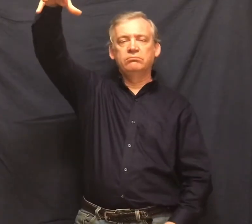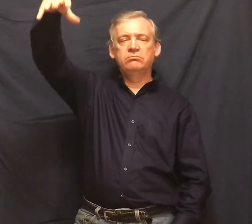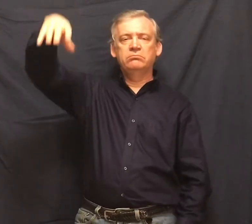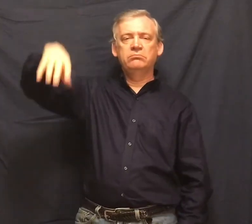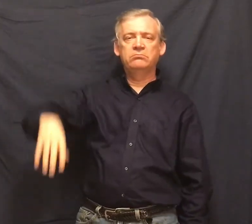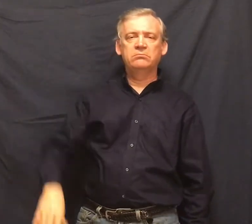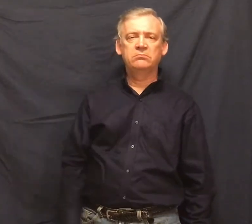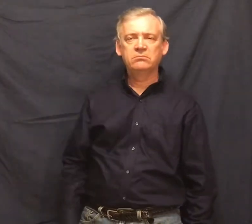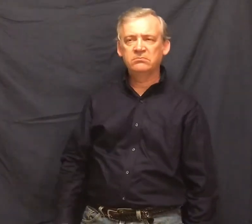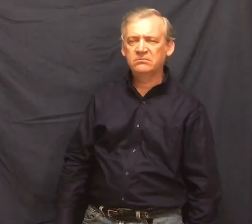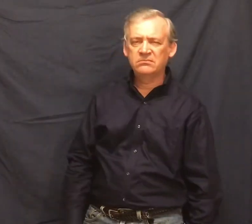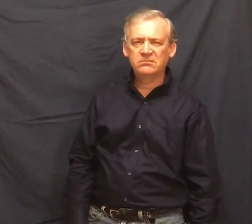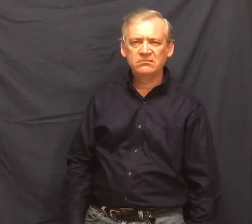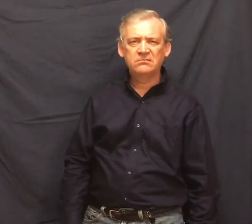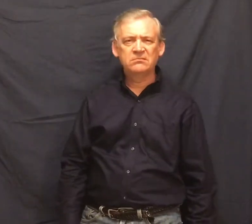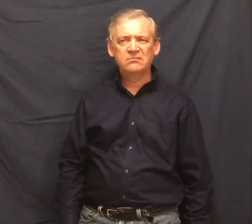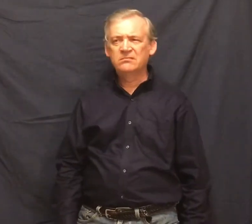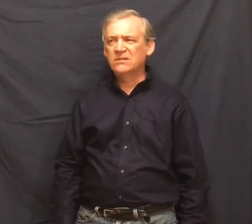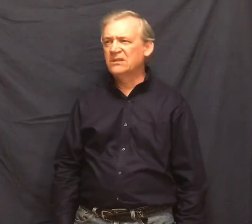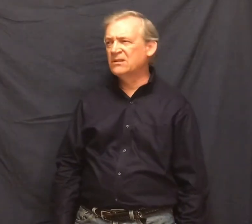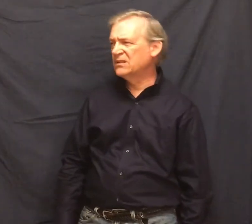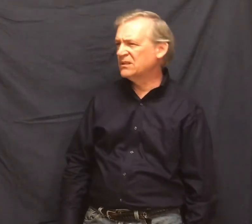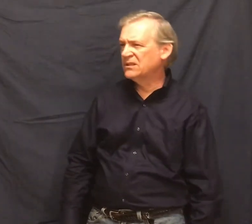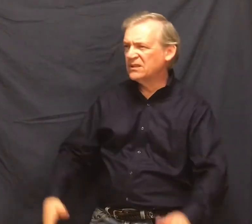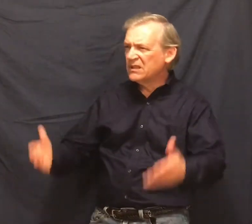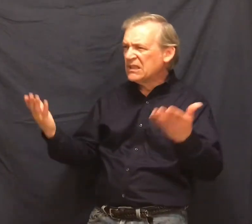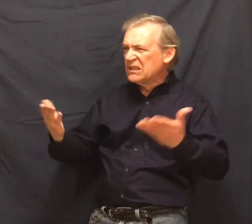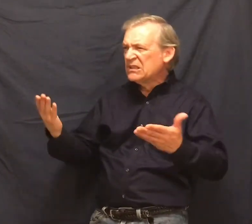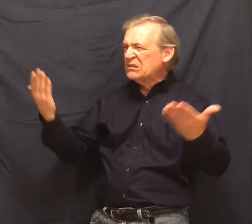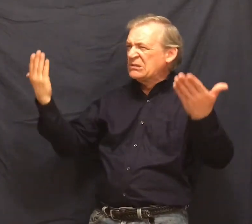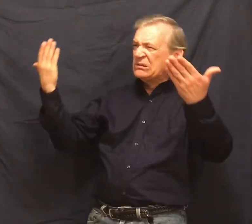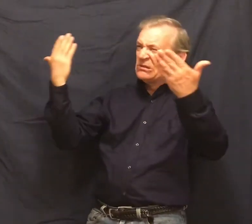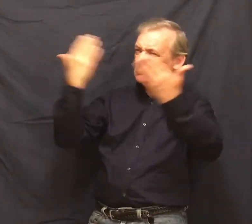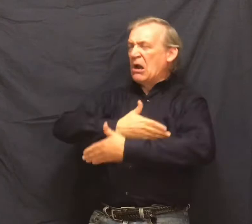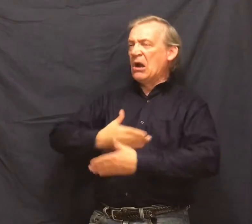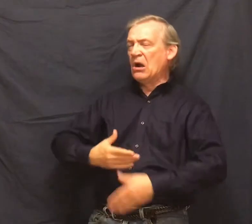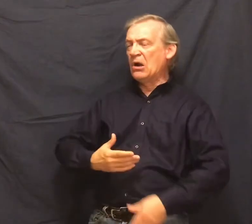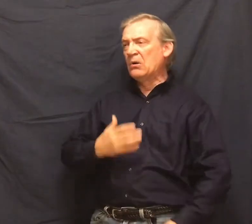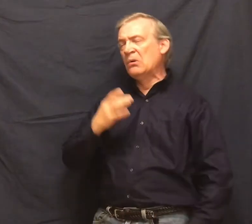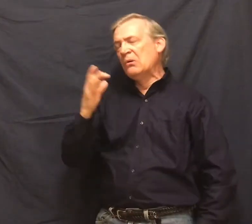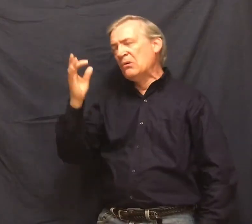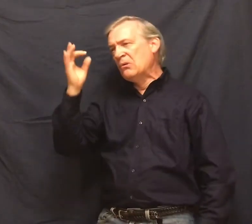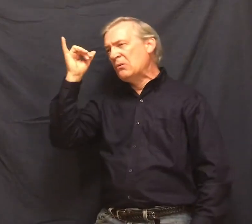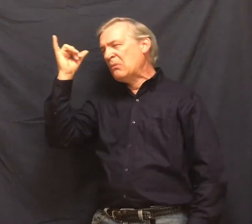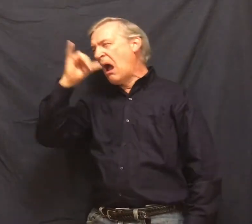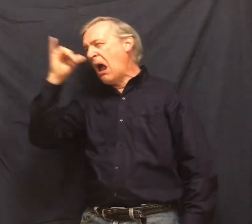Darker'n heck in here, he said. Goodness, how that black man can pitch shoes.